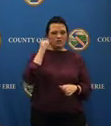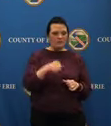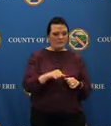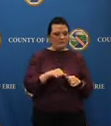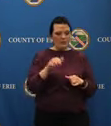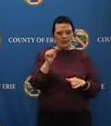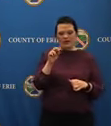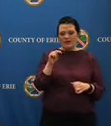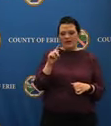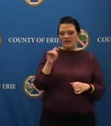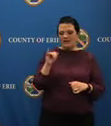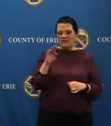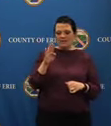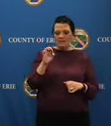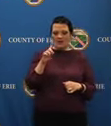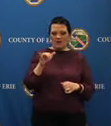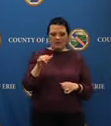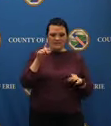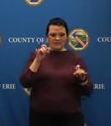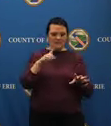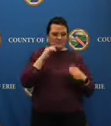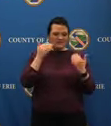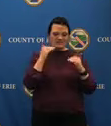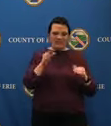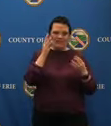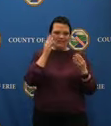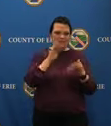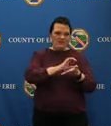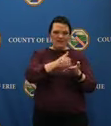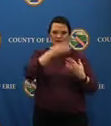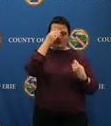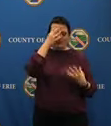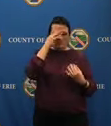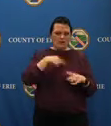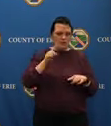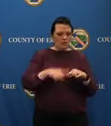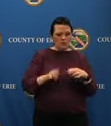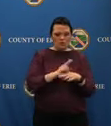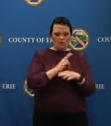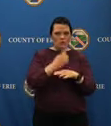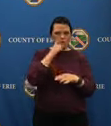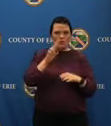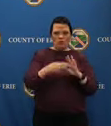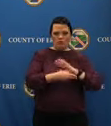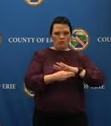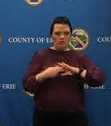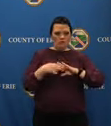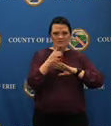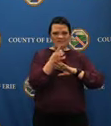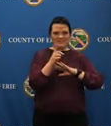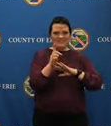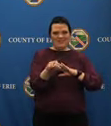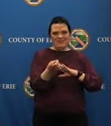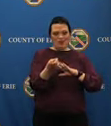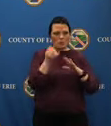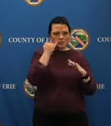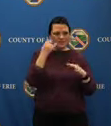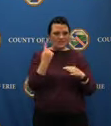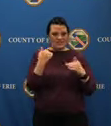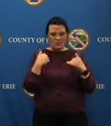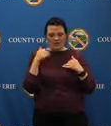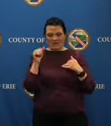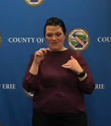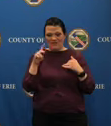the antibody tests give a limited amount of information. We can't use that for diagnosis, because if somebody is an